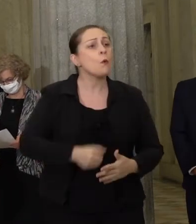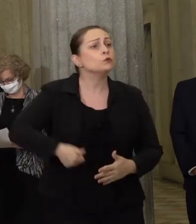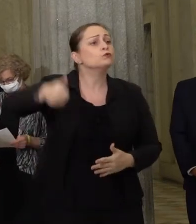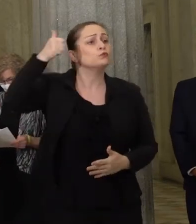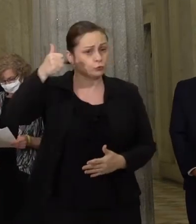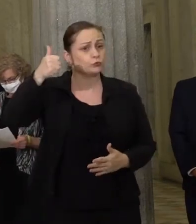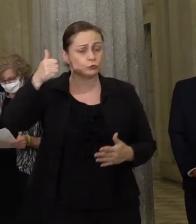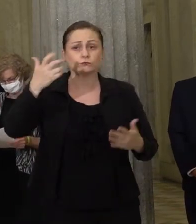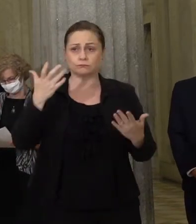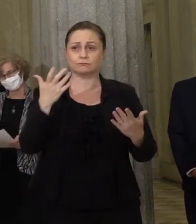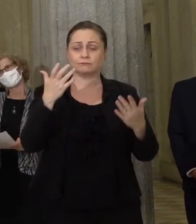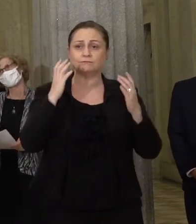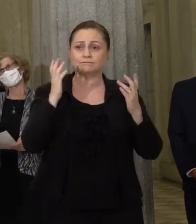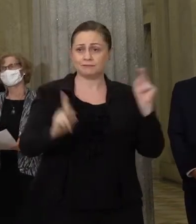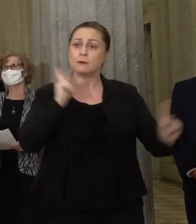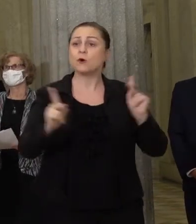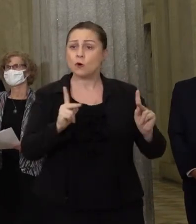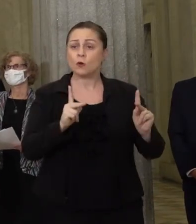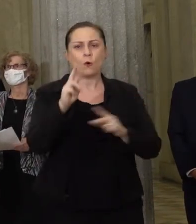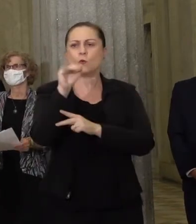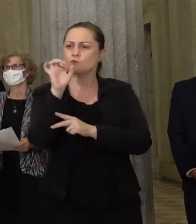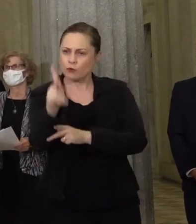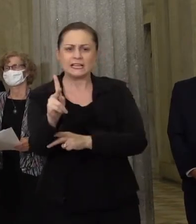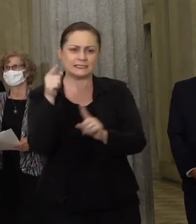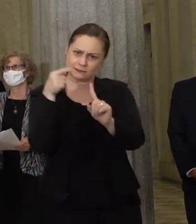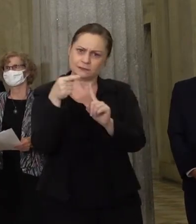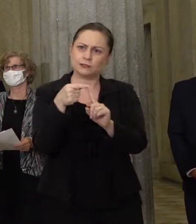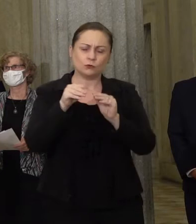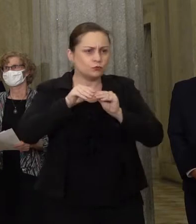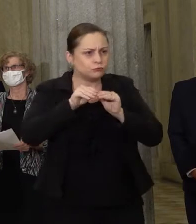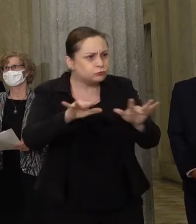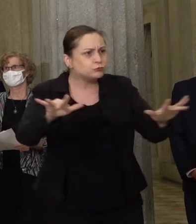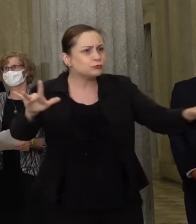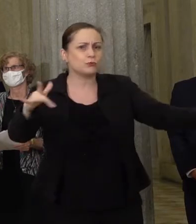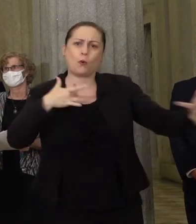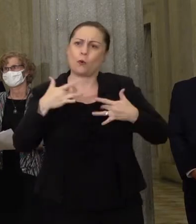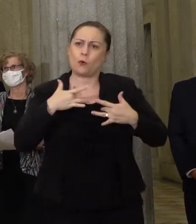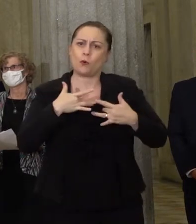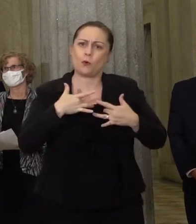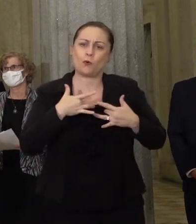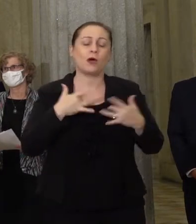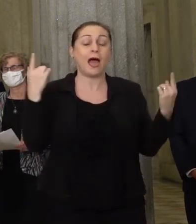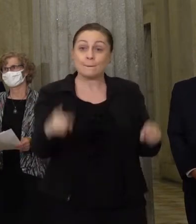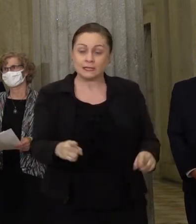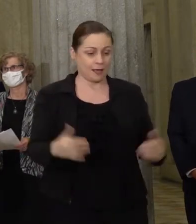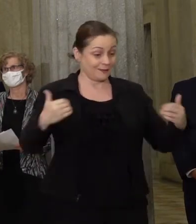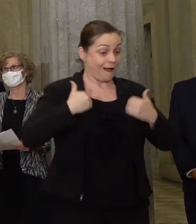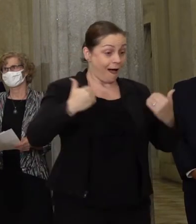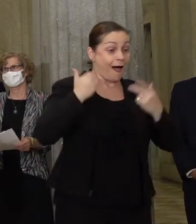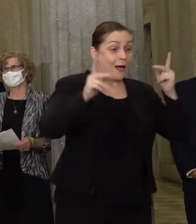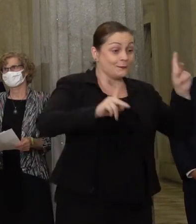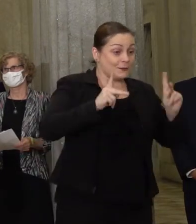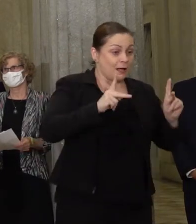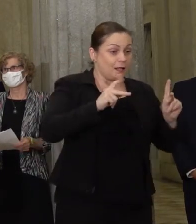at risk, and we are concerned about the spread of the virus from the younger generations